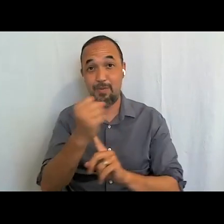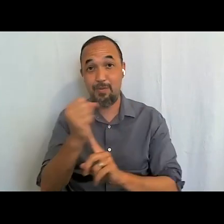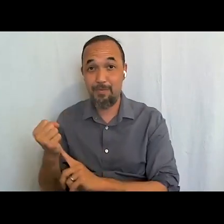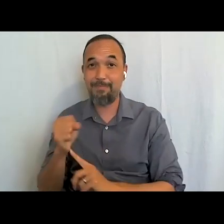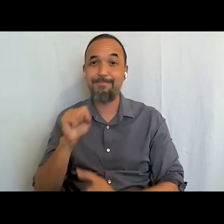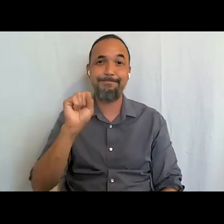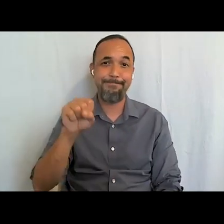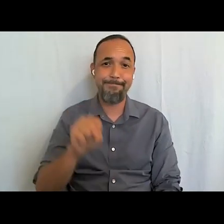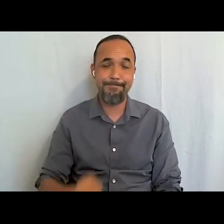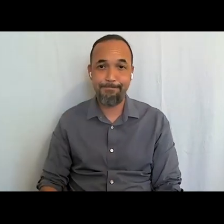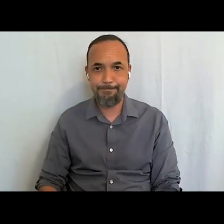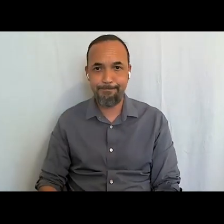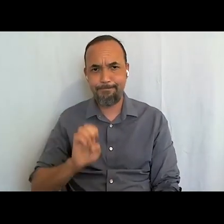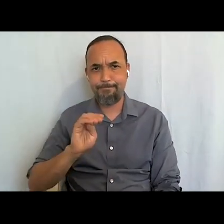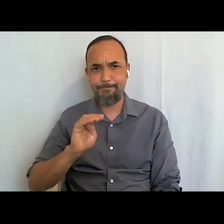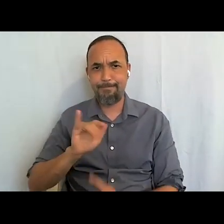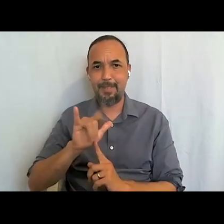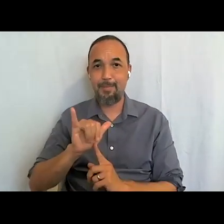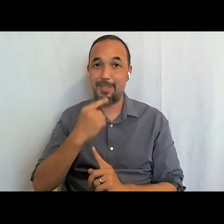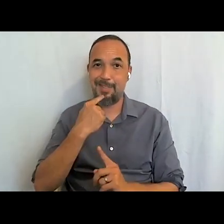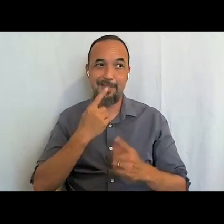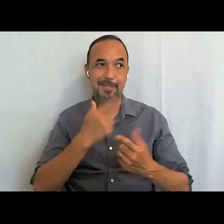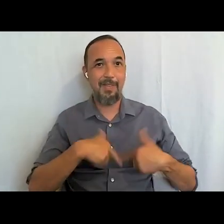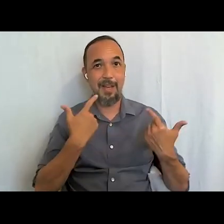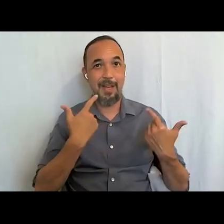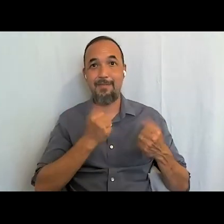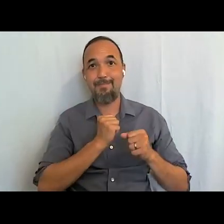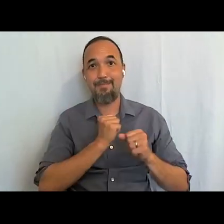Emily says life got in the way. That is exactly right.